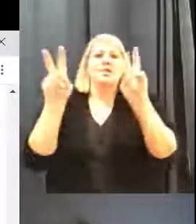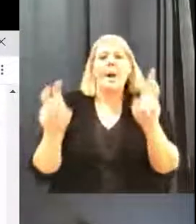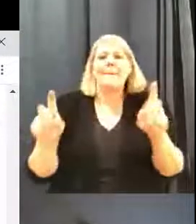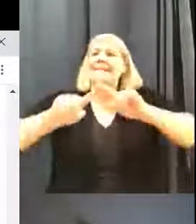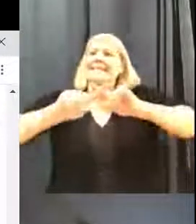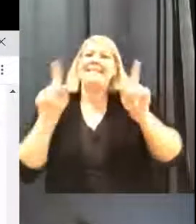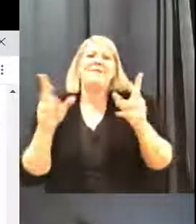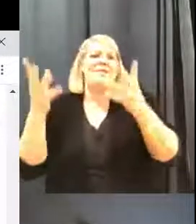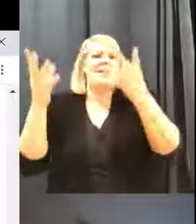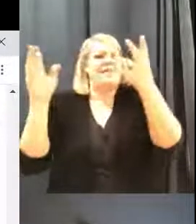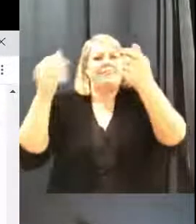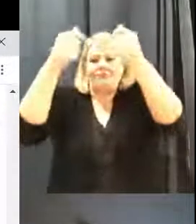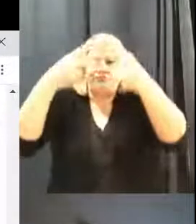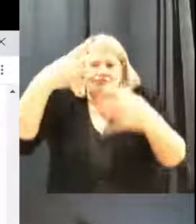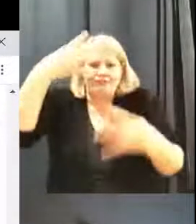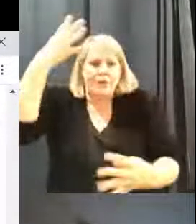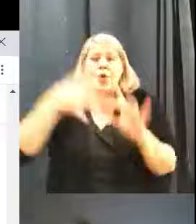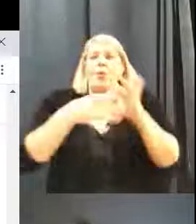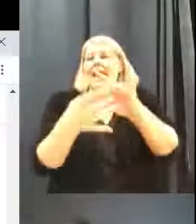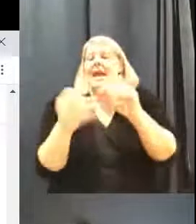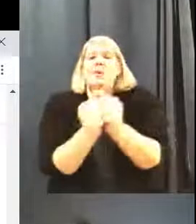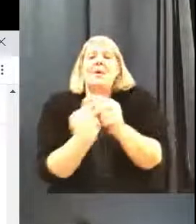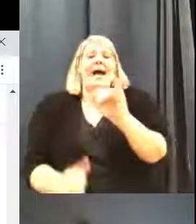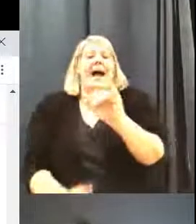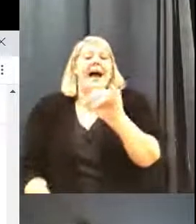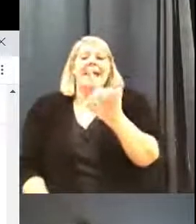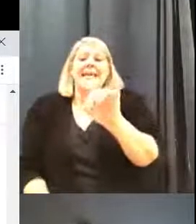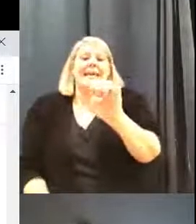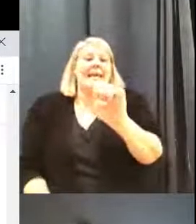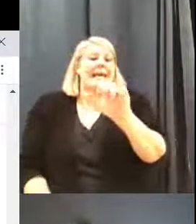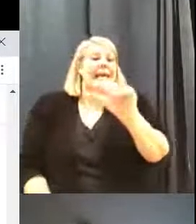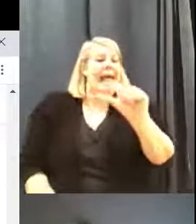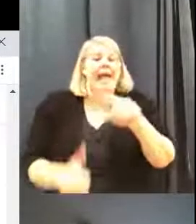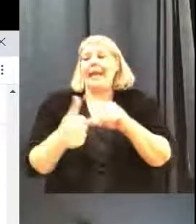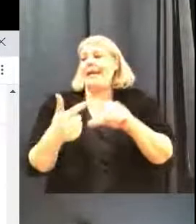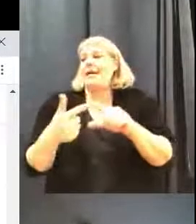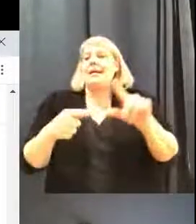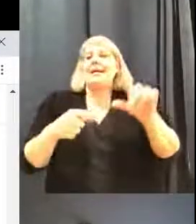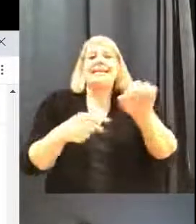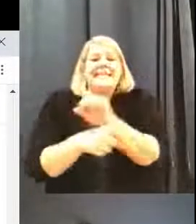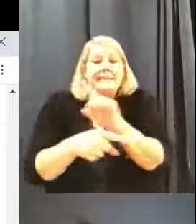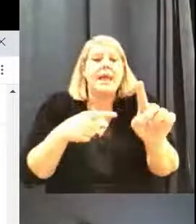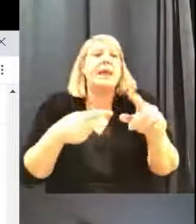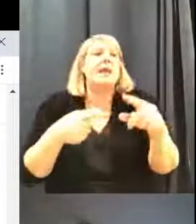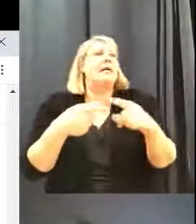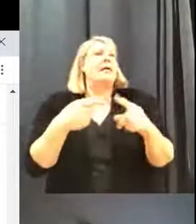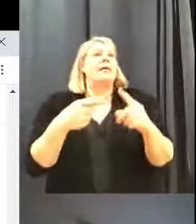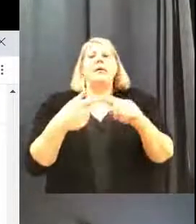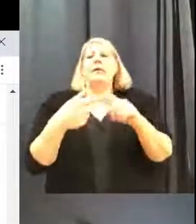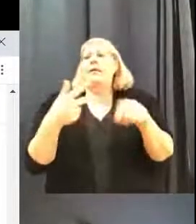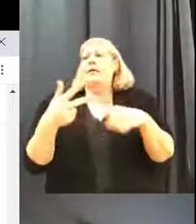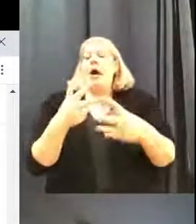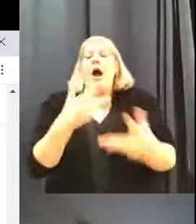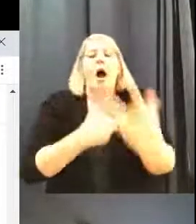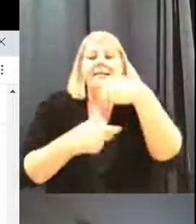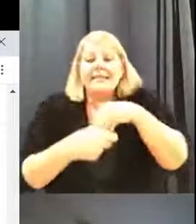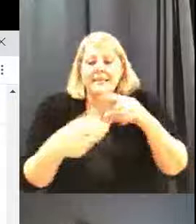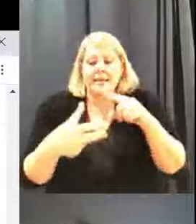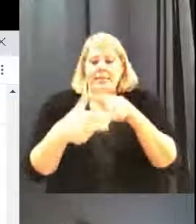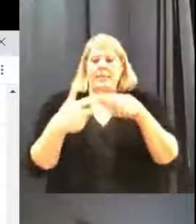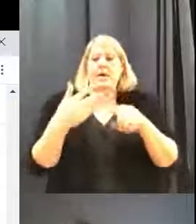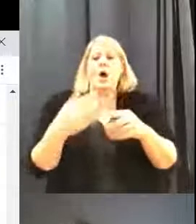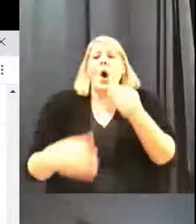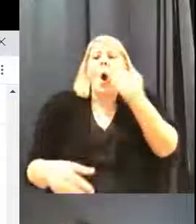There's courses regarding IDEA, discipline, autism, home-based instruction for students with